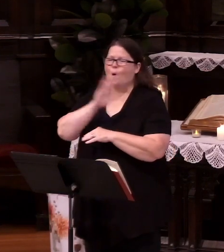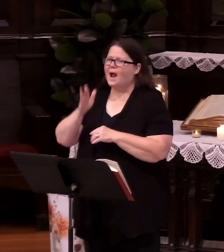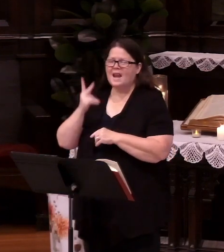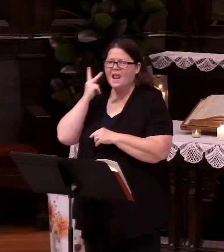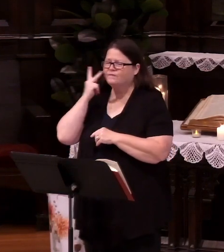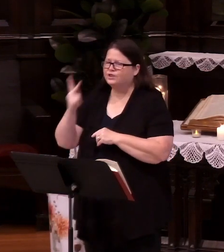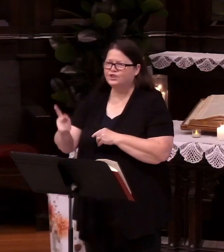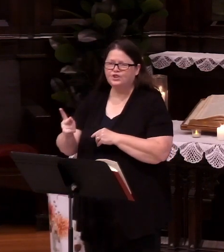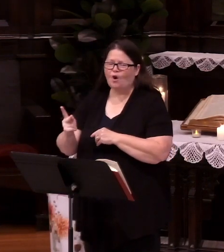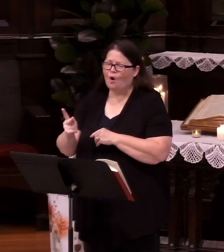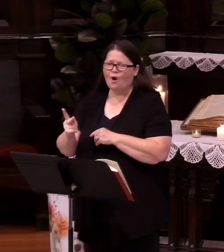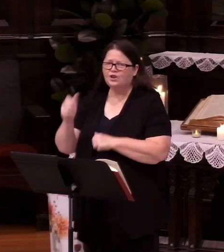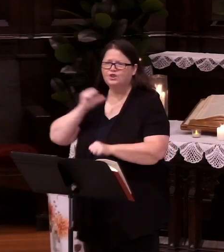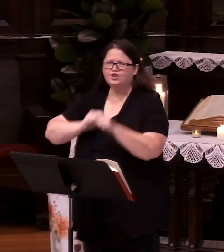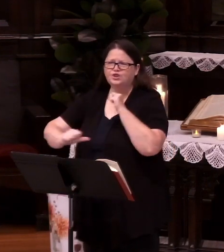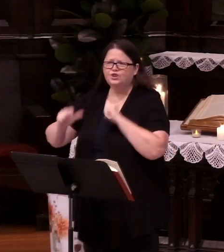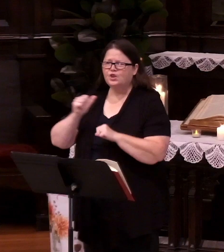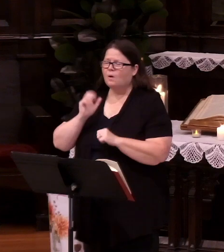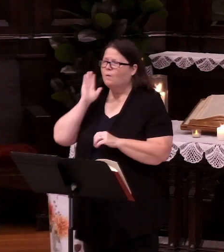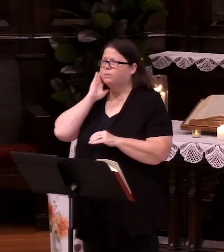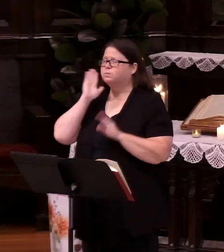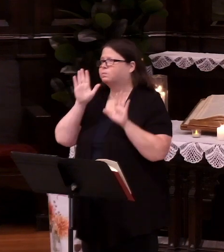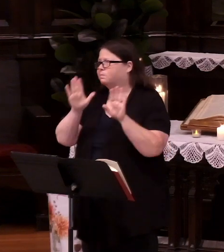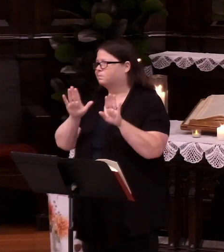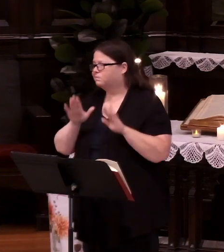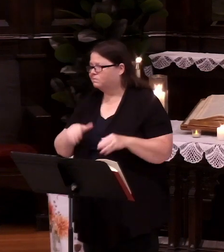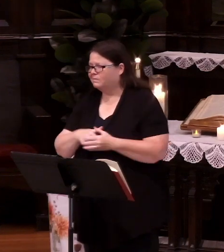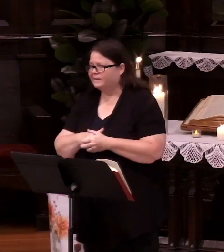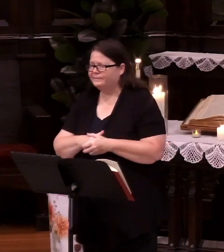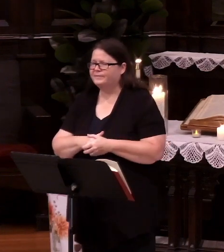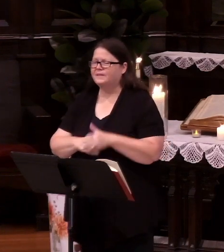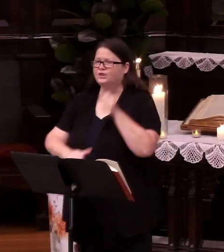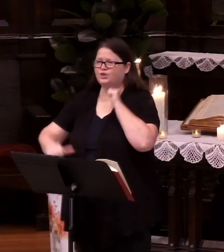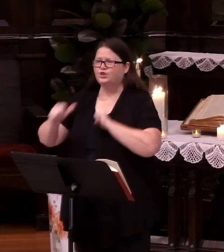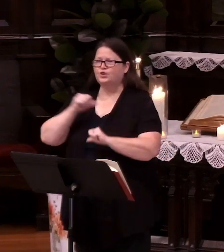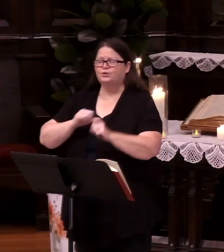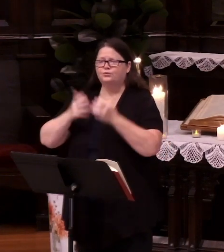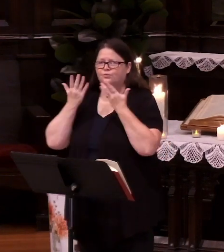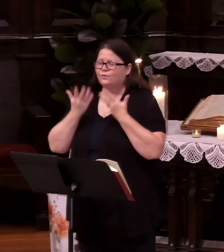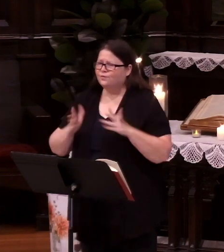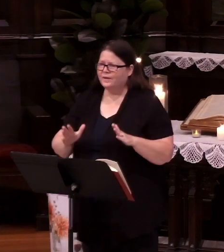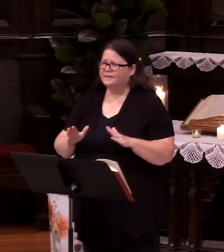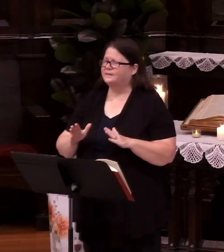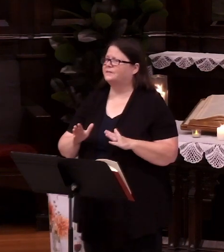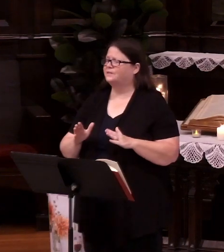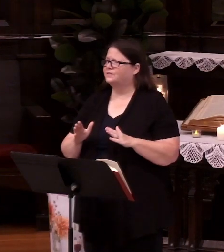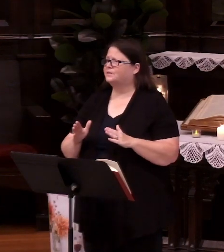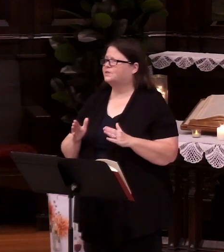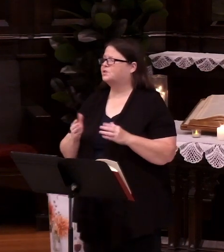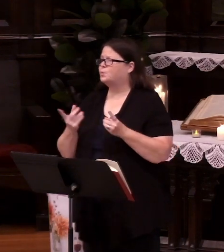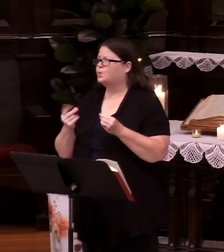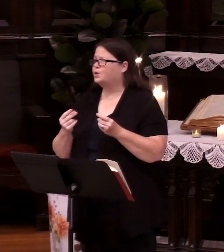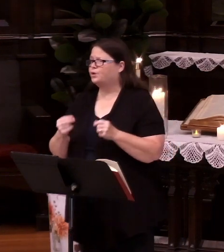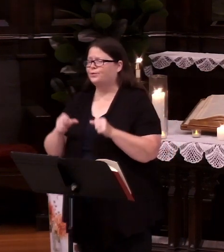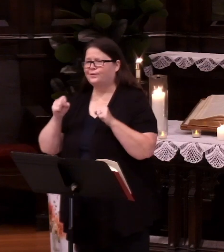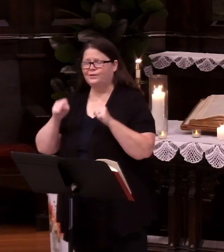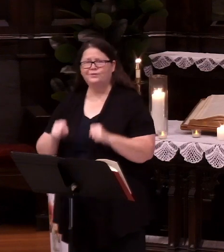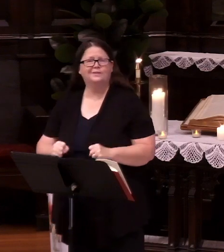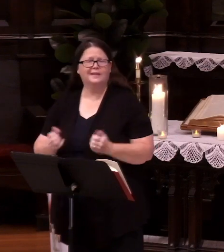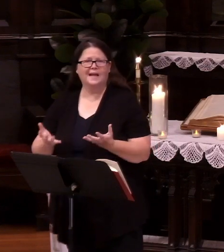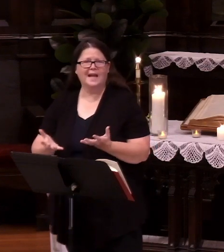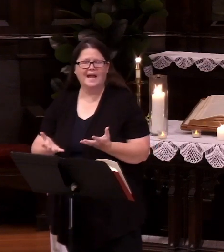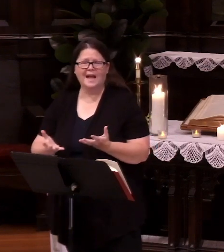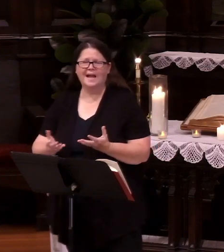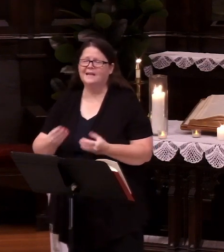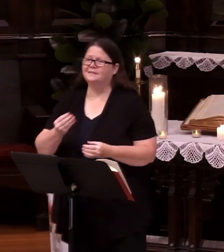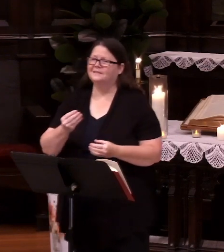so the chance to take advantage of that was incredible. And then after the performance, again, there were options. Some folks chose to sit and have a